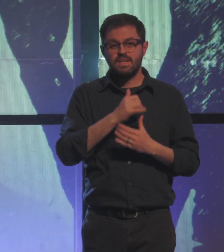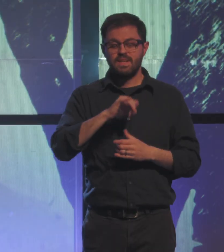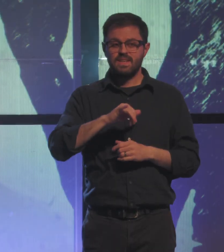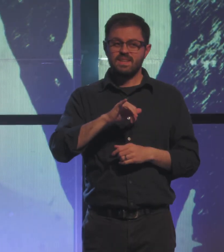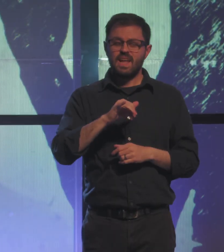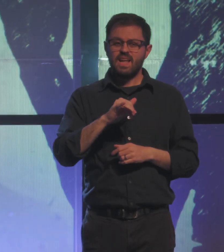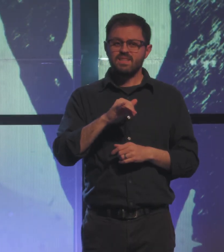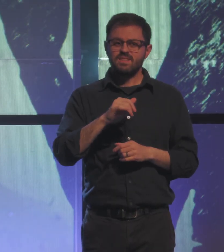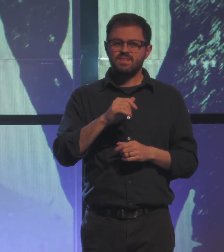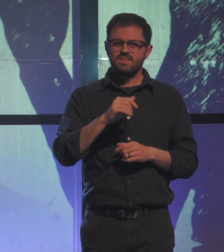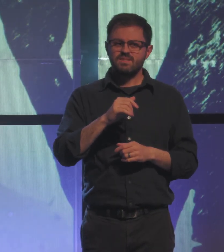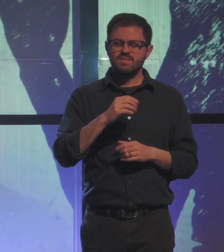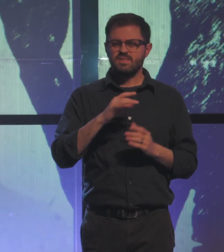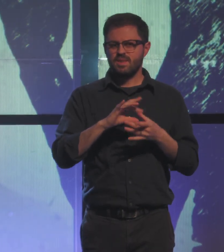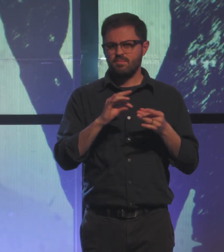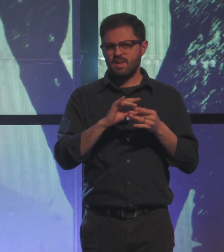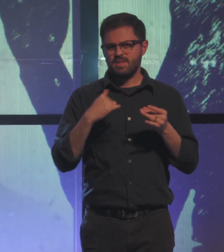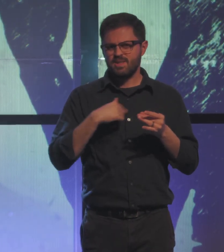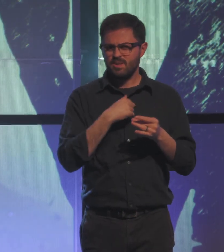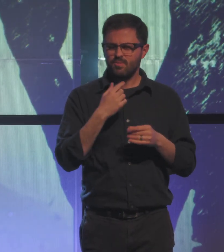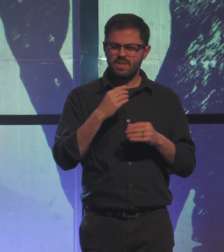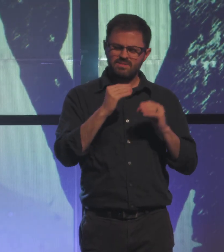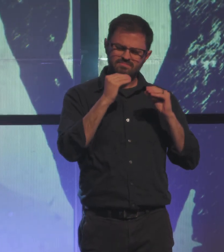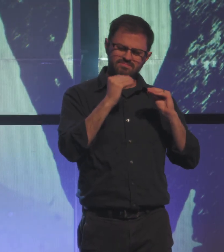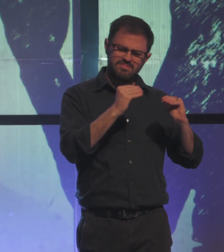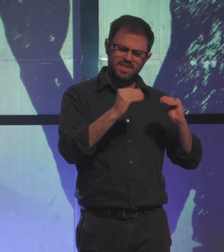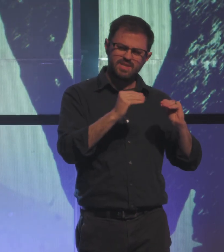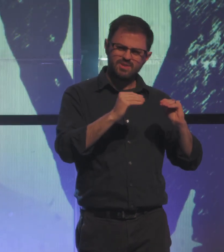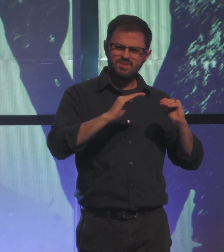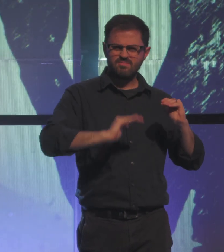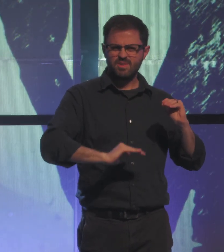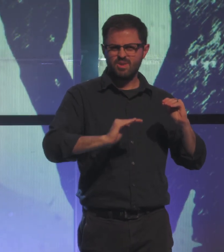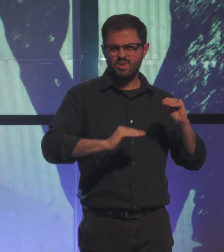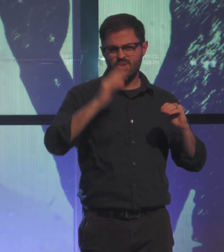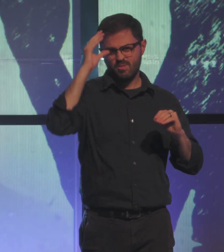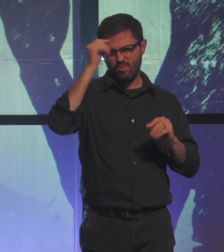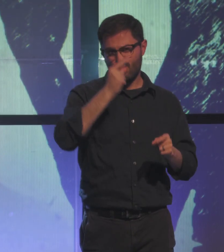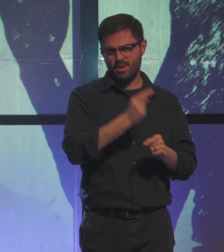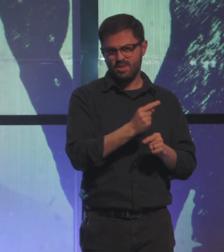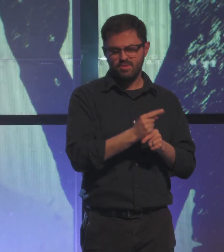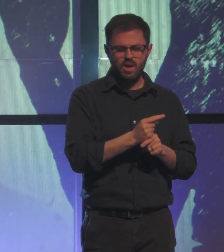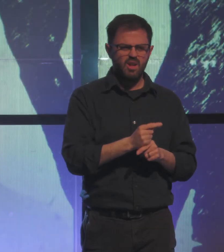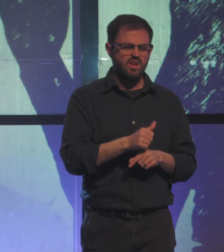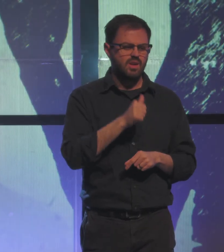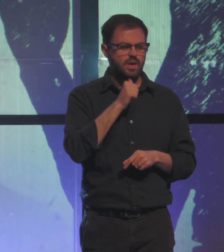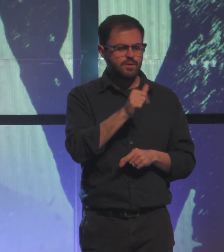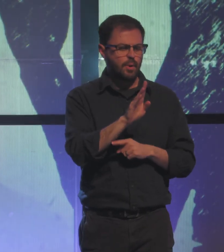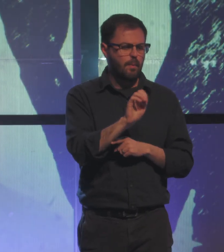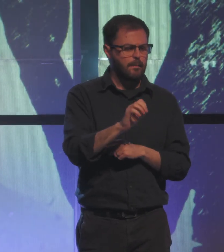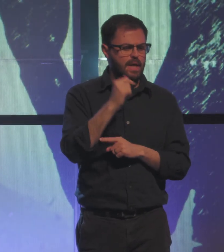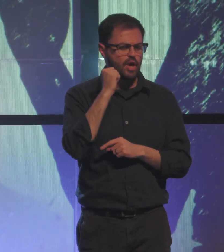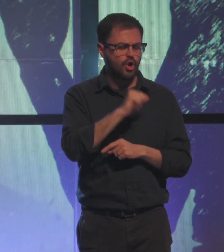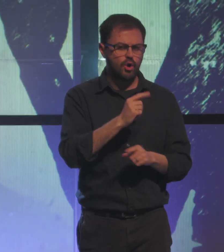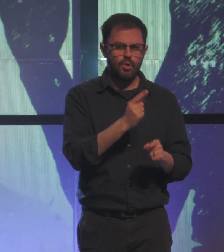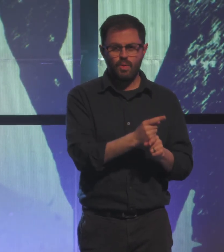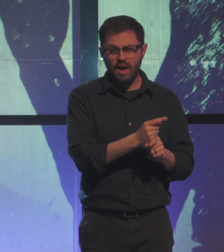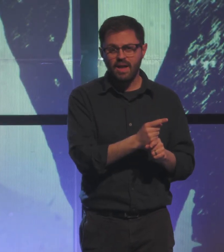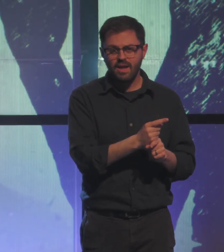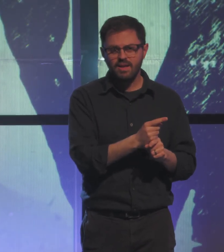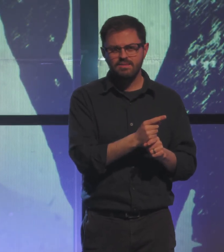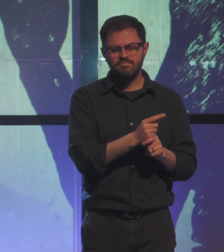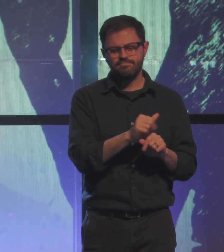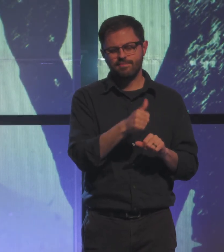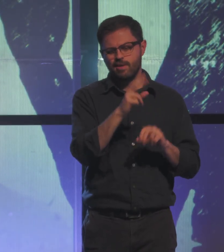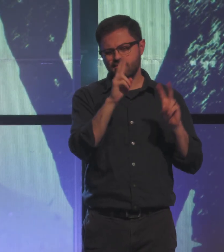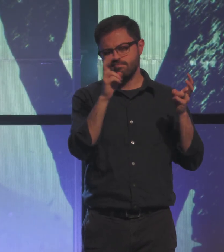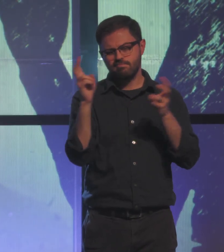message that we give to young boys, right? Don't be a girl, and all sorts